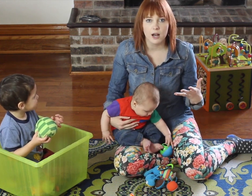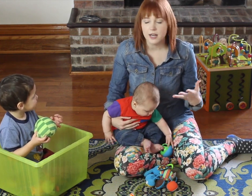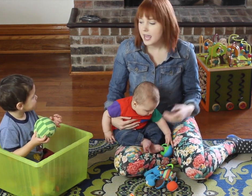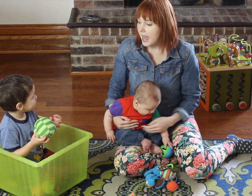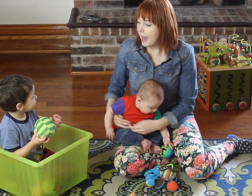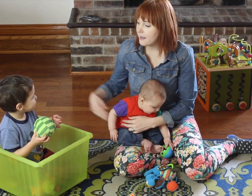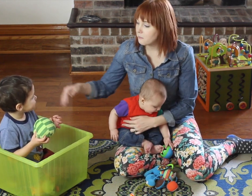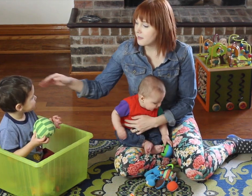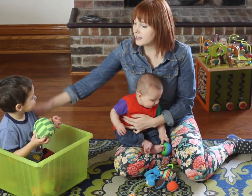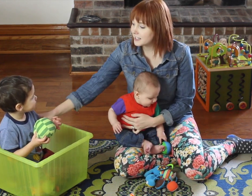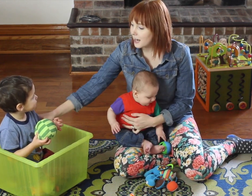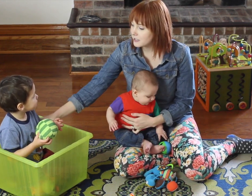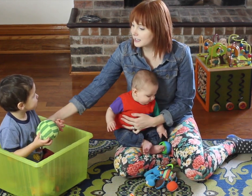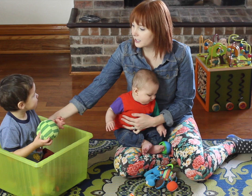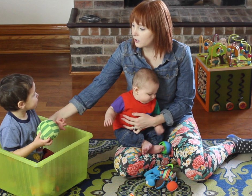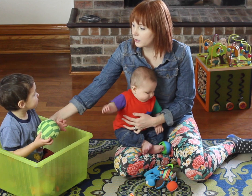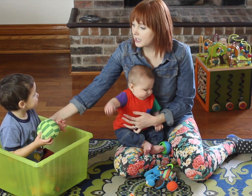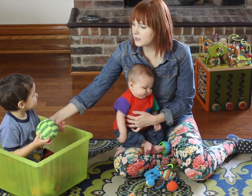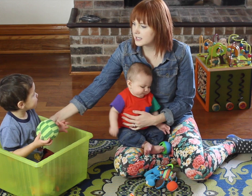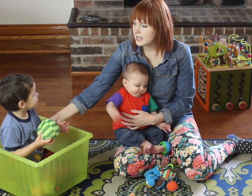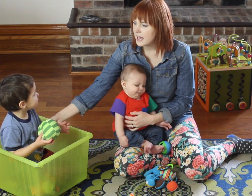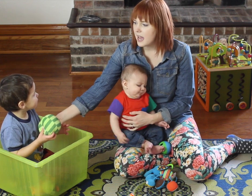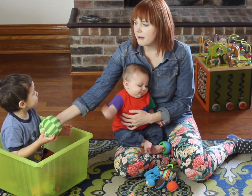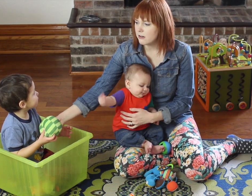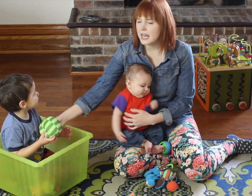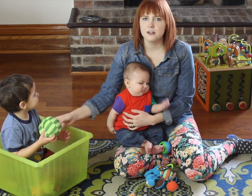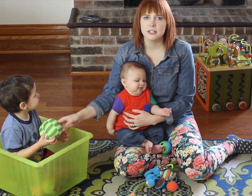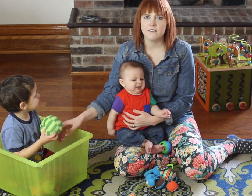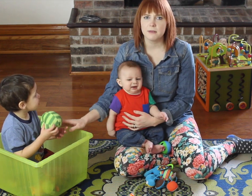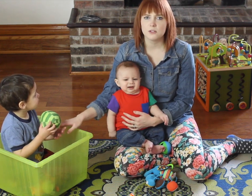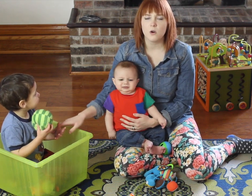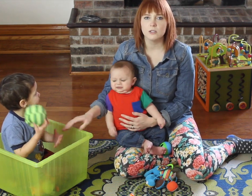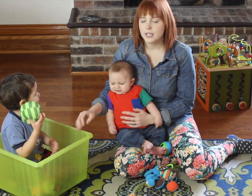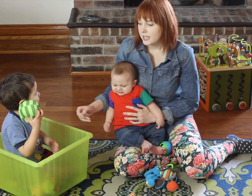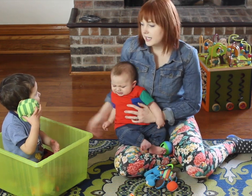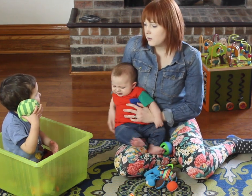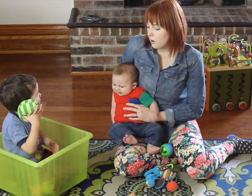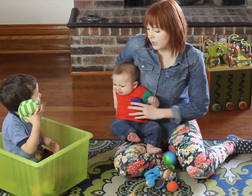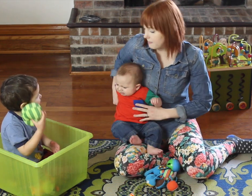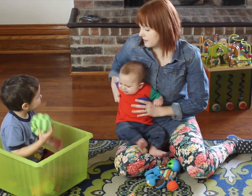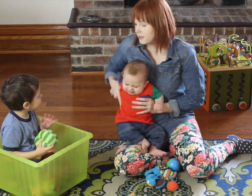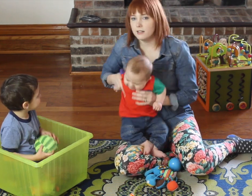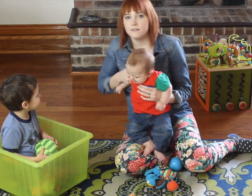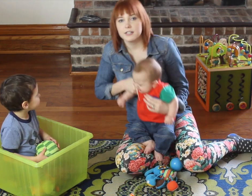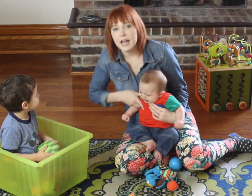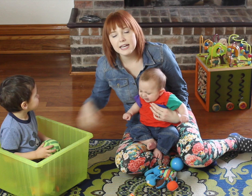on. And then when this guy was little, when he was about 10 or 11 months old, he woke up in the middle of the night